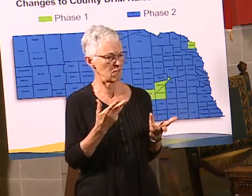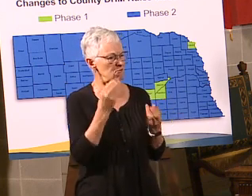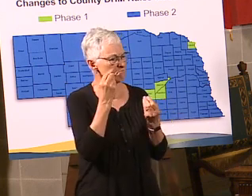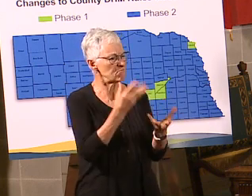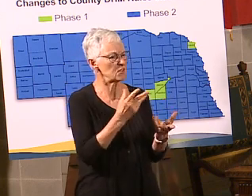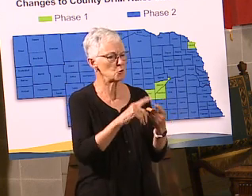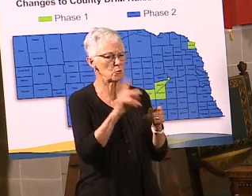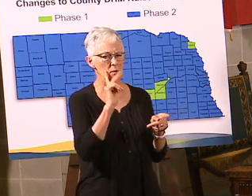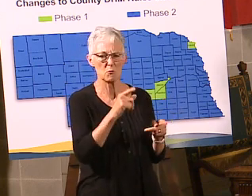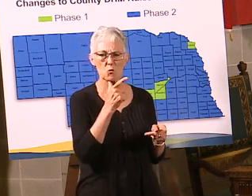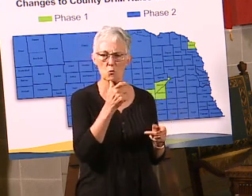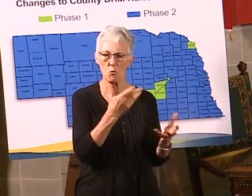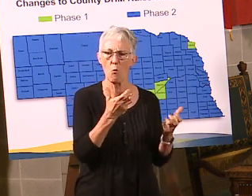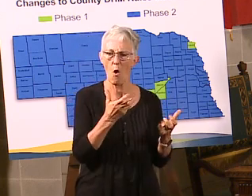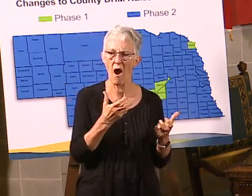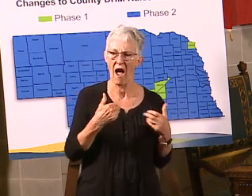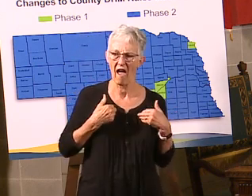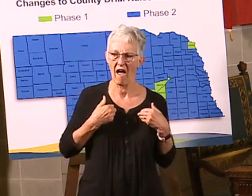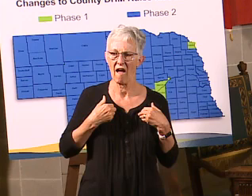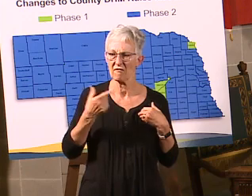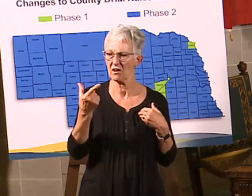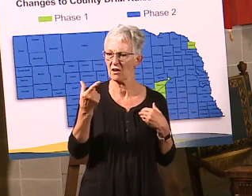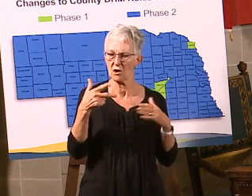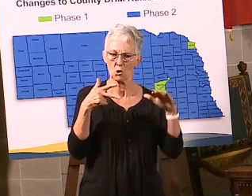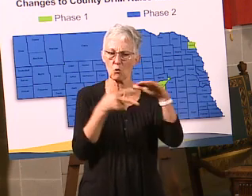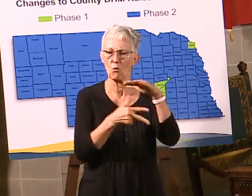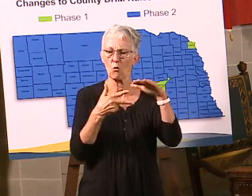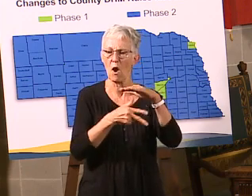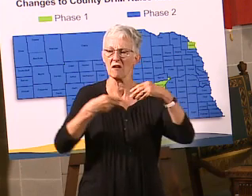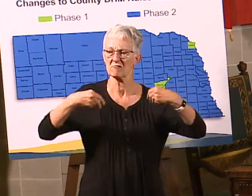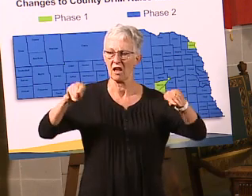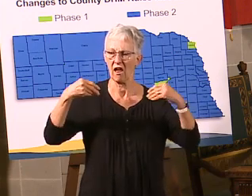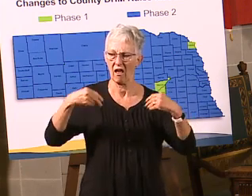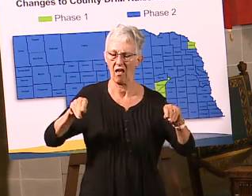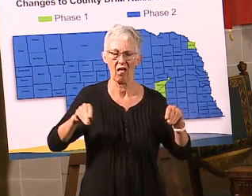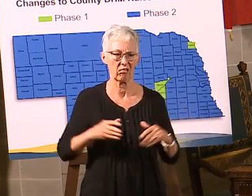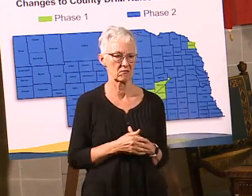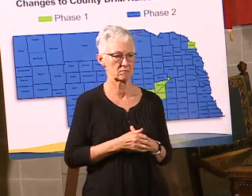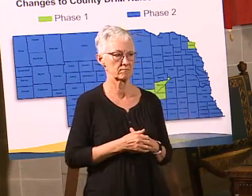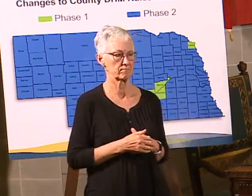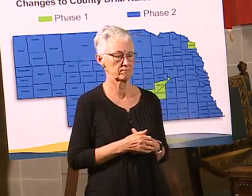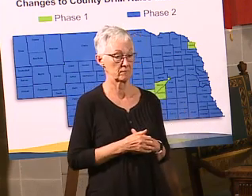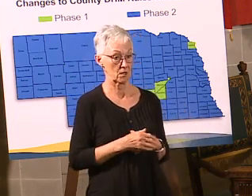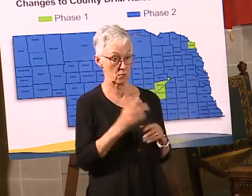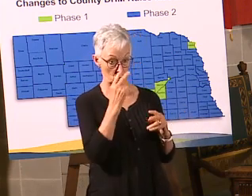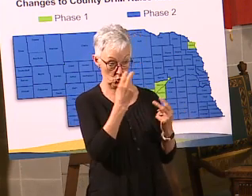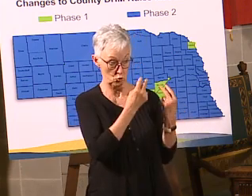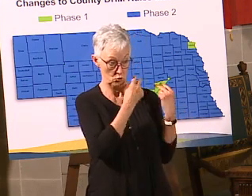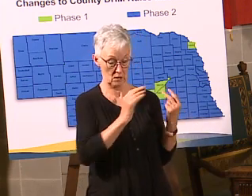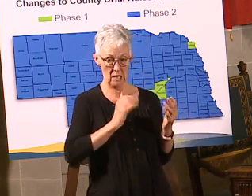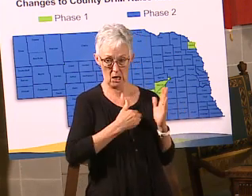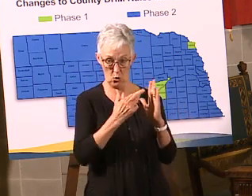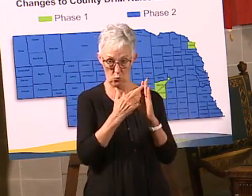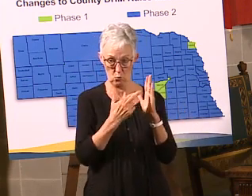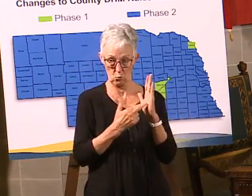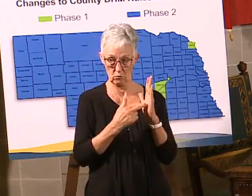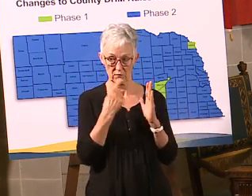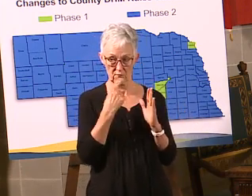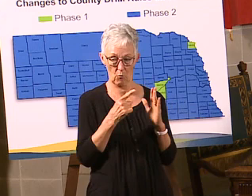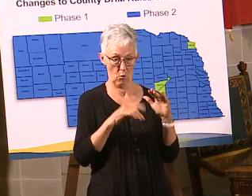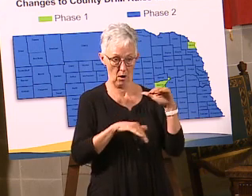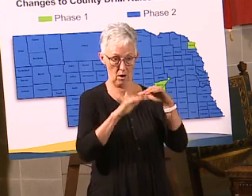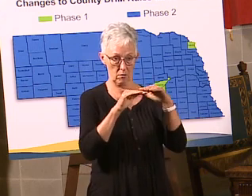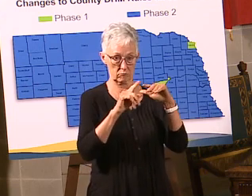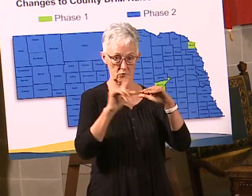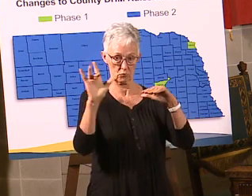garage sales or yard sales or something like that? Again, if you look at what we put out there for starting June 1st with regard to a 25-person rule, as long as